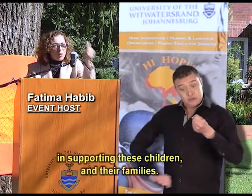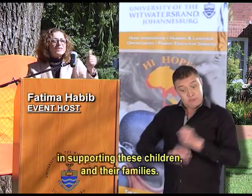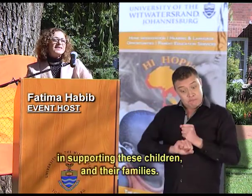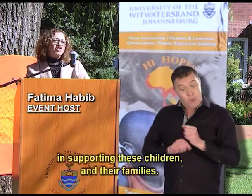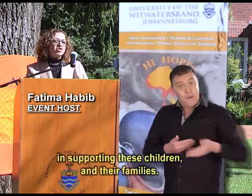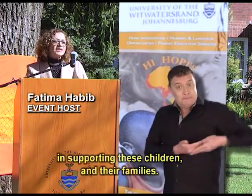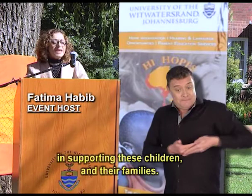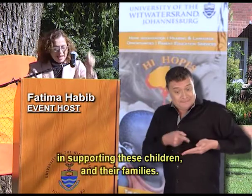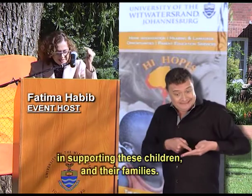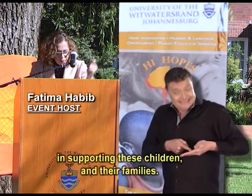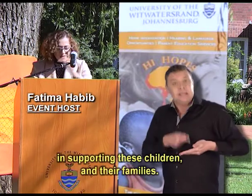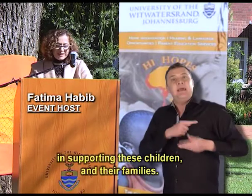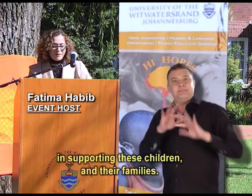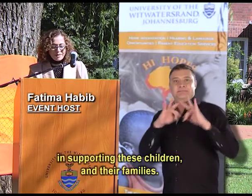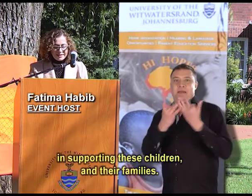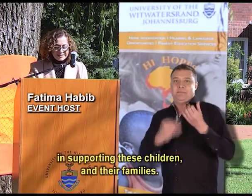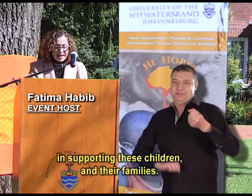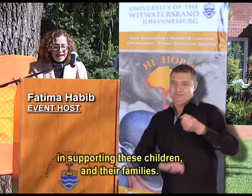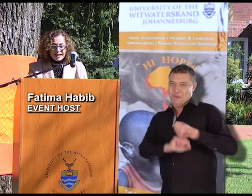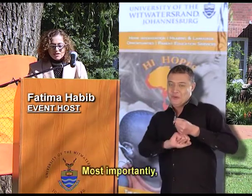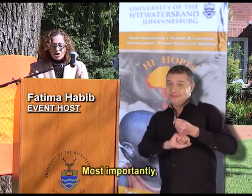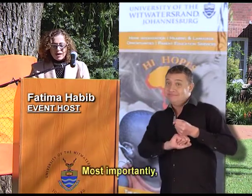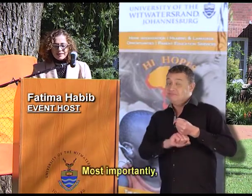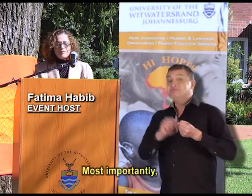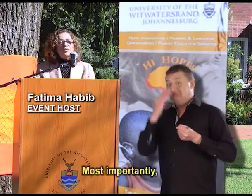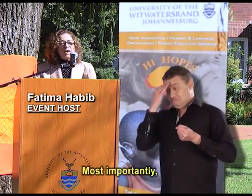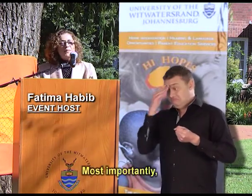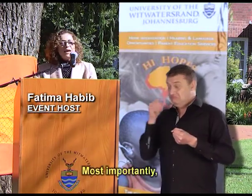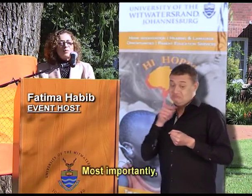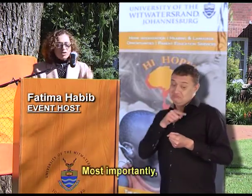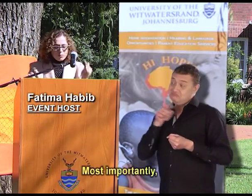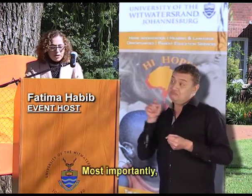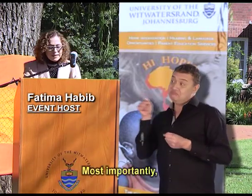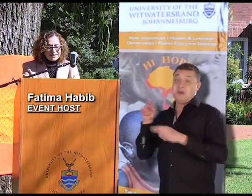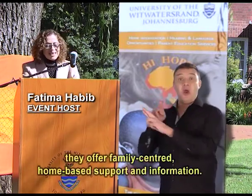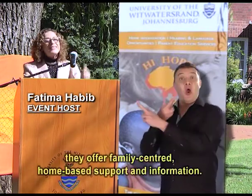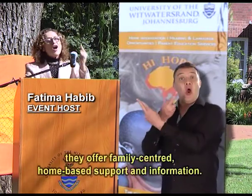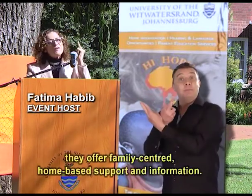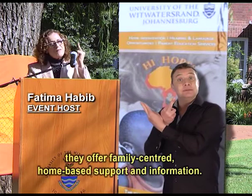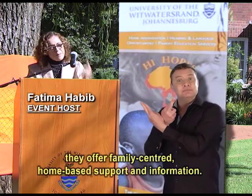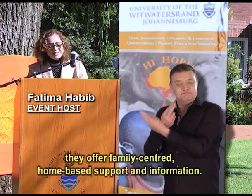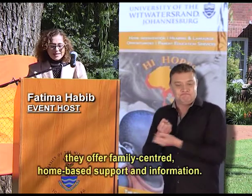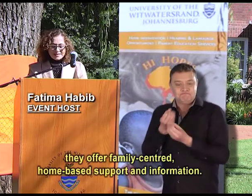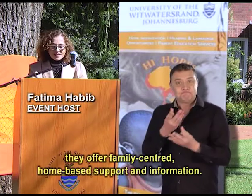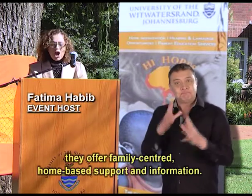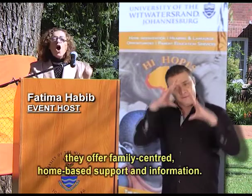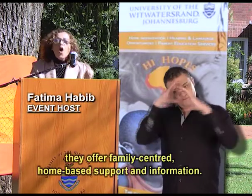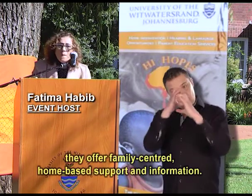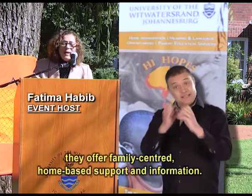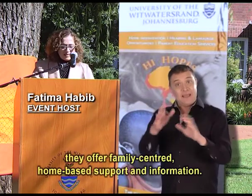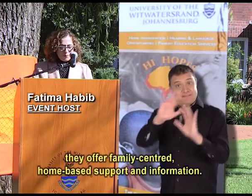in supporting these children and supporting their families. And I think for them, the most important thing is they offer